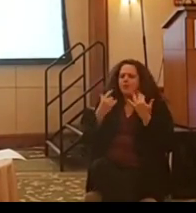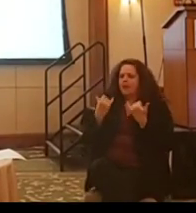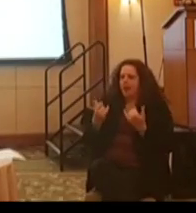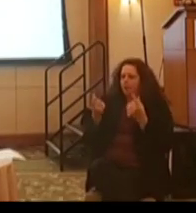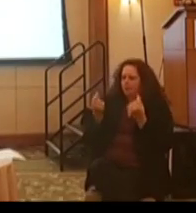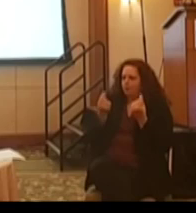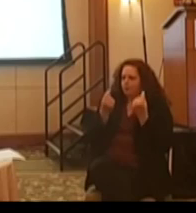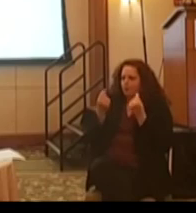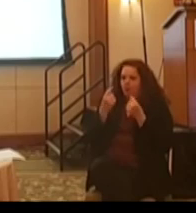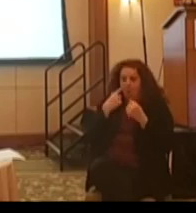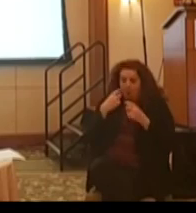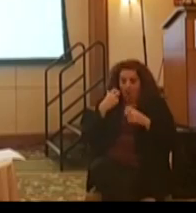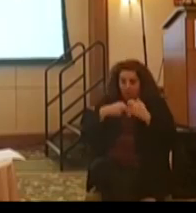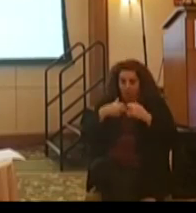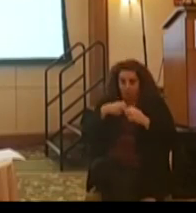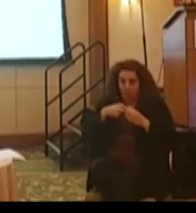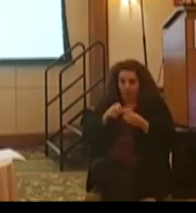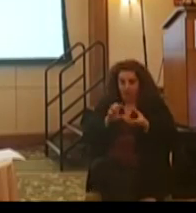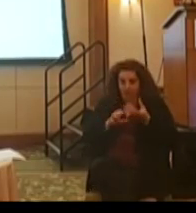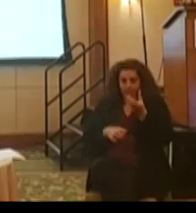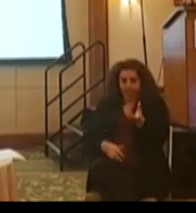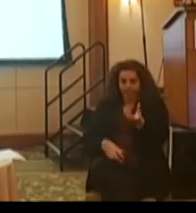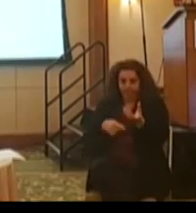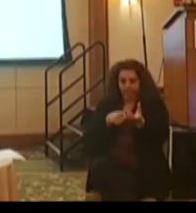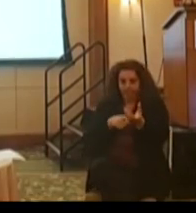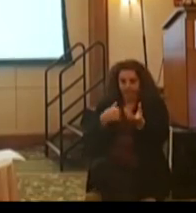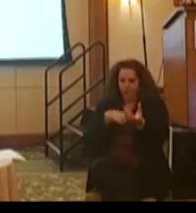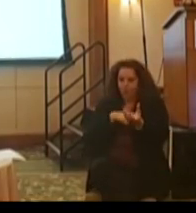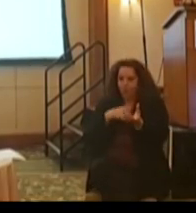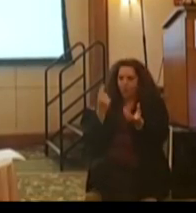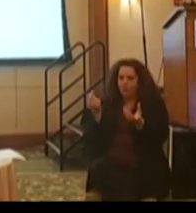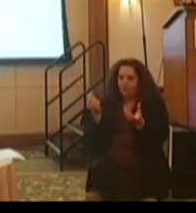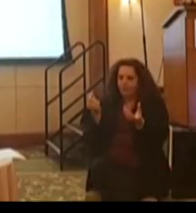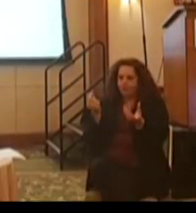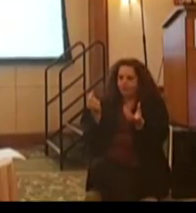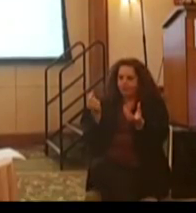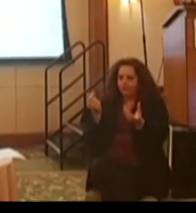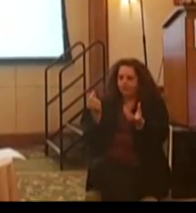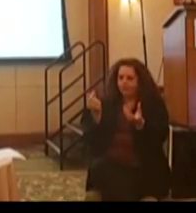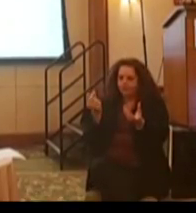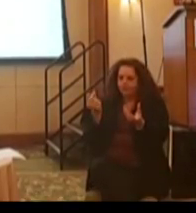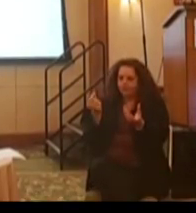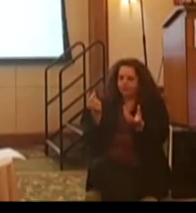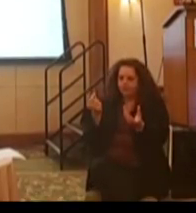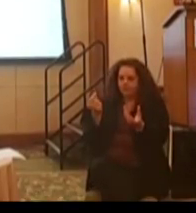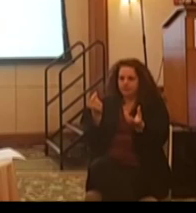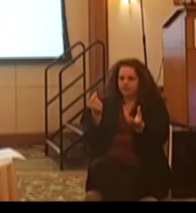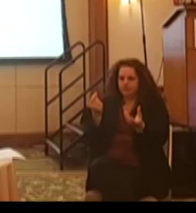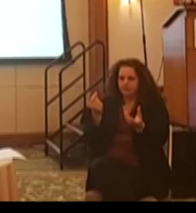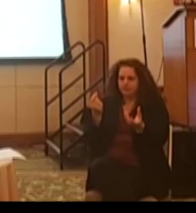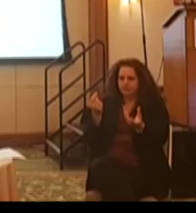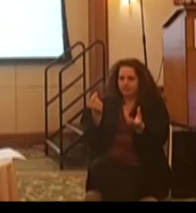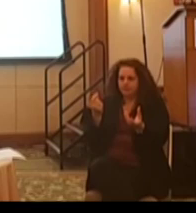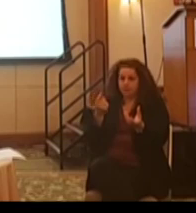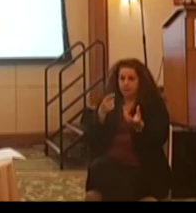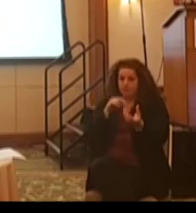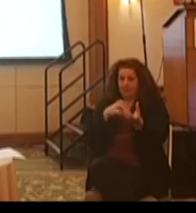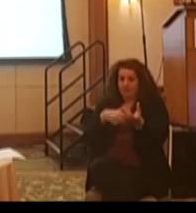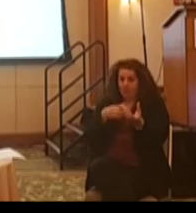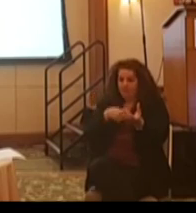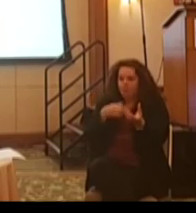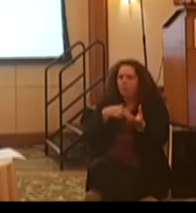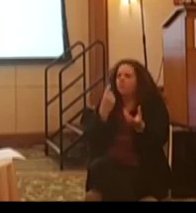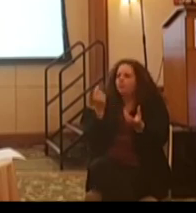problem? And so what I want to do as we kind of start today is ask all of you to think for a